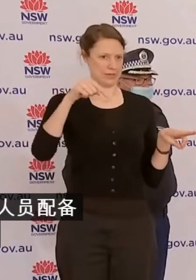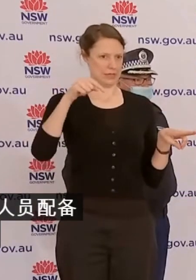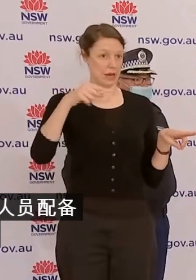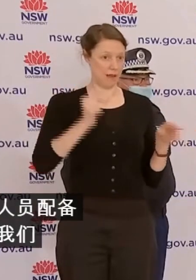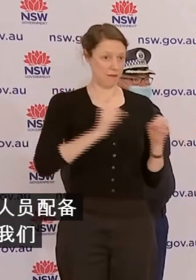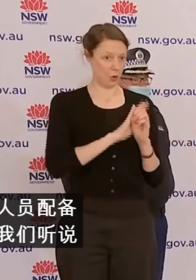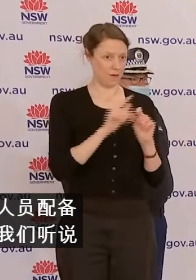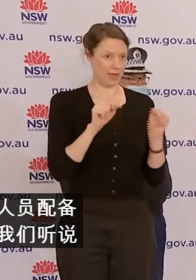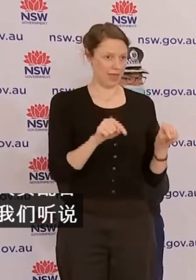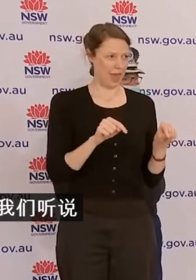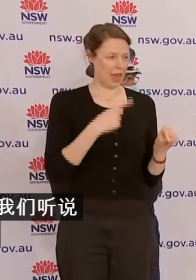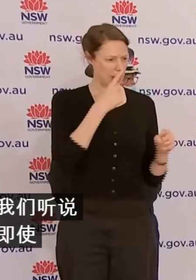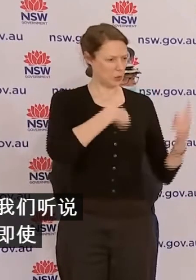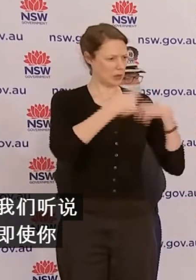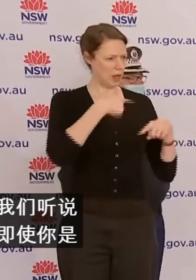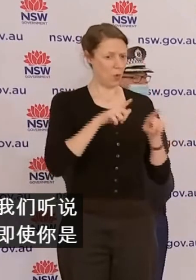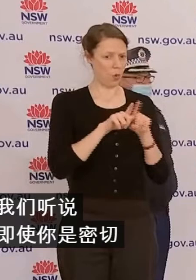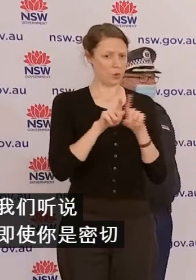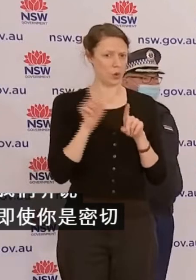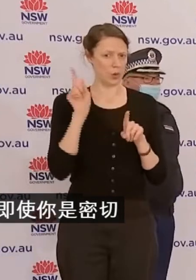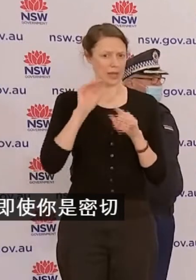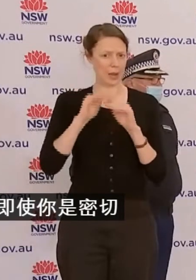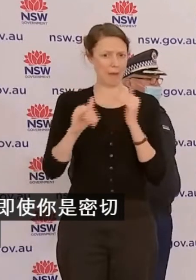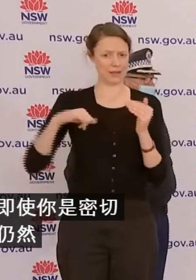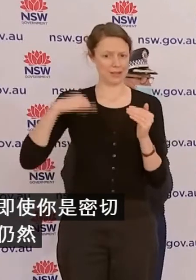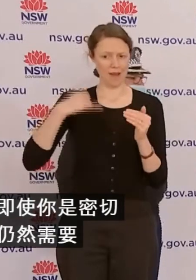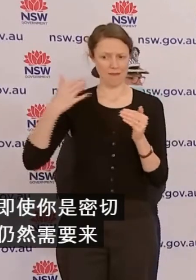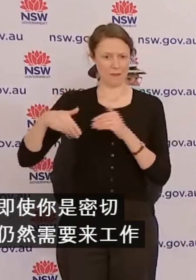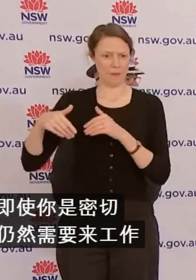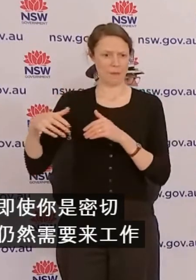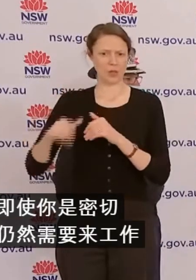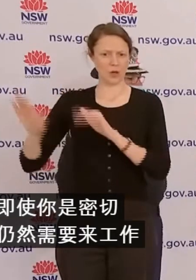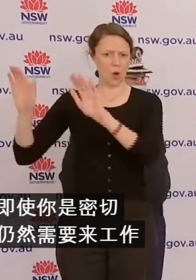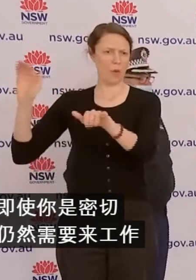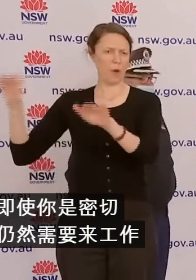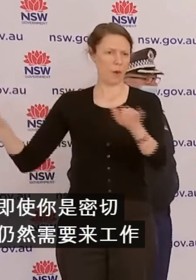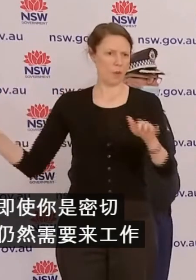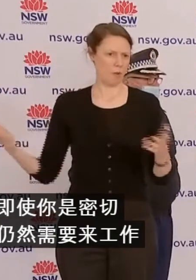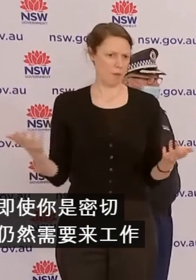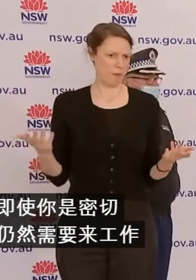we're hearing that staff have been told, even if you are a close contact, you still need to come to work.